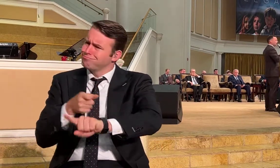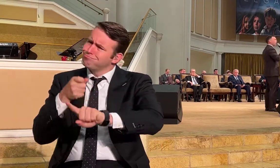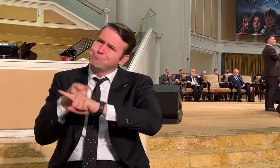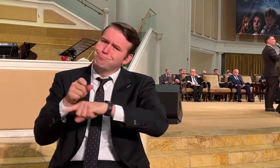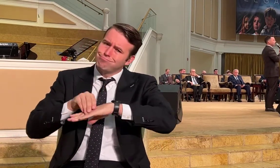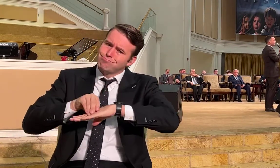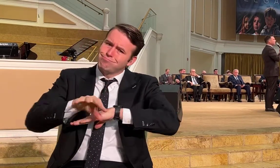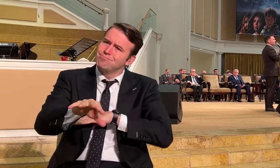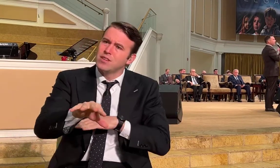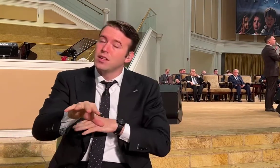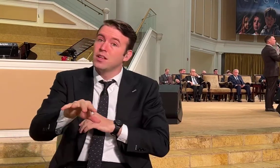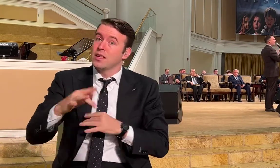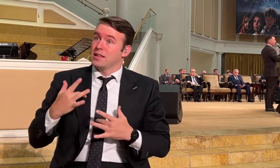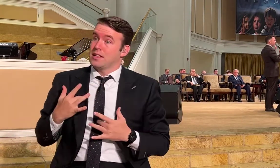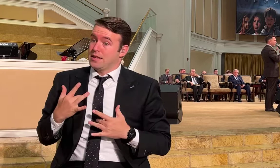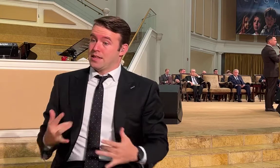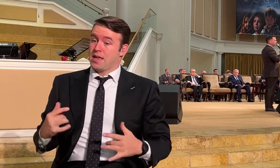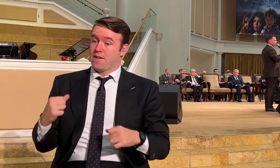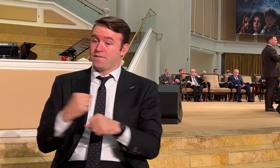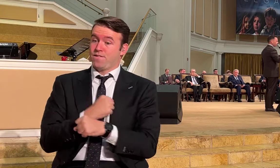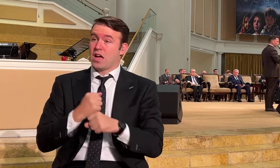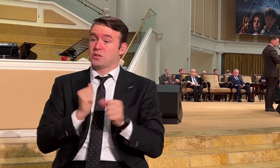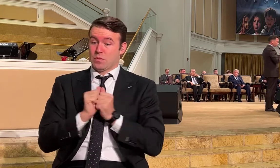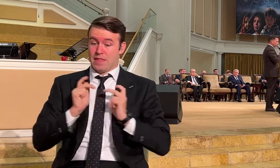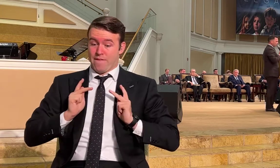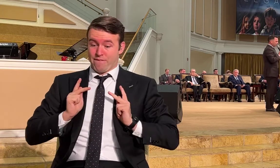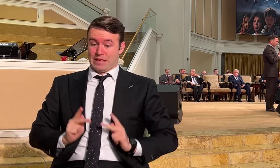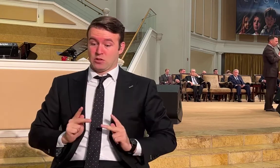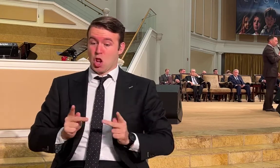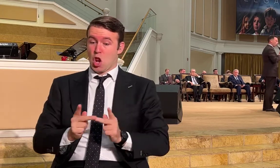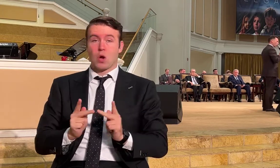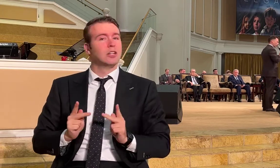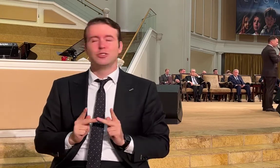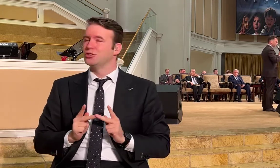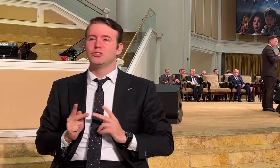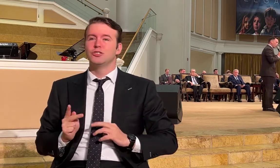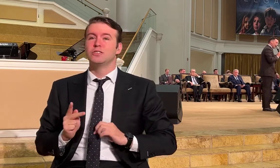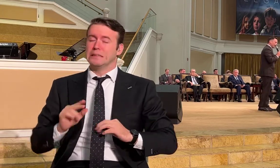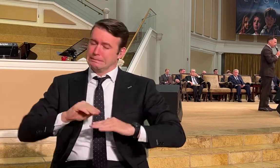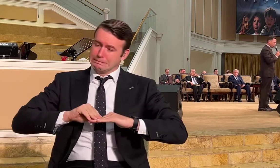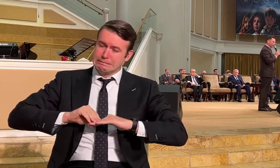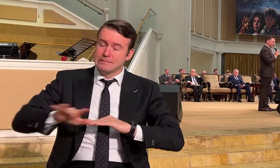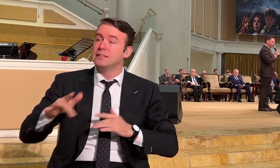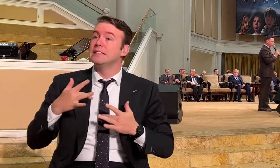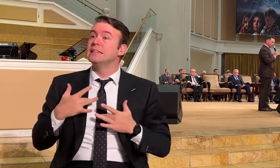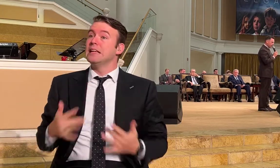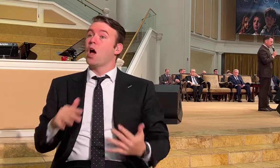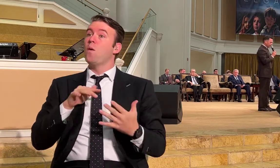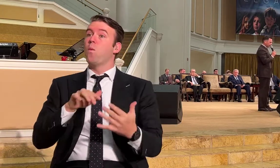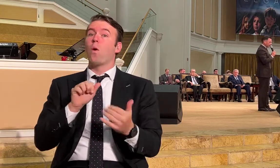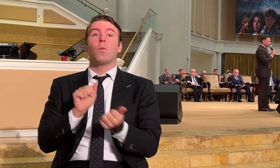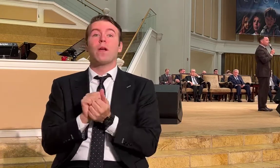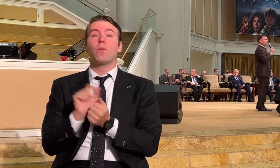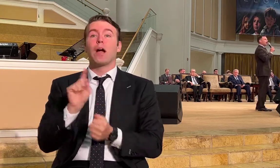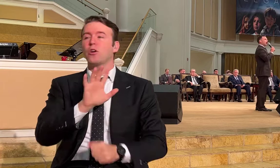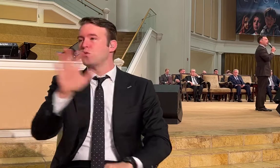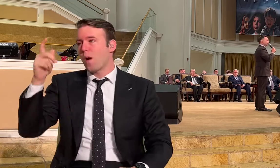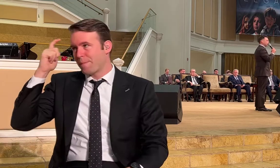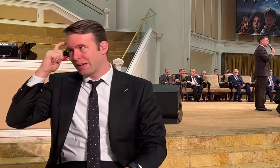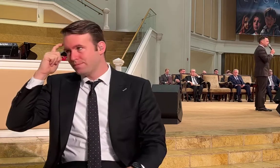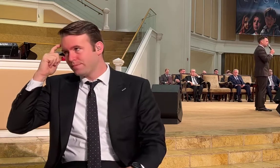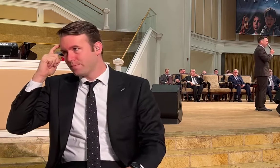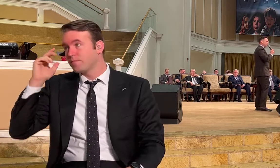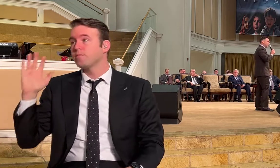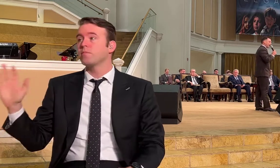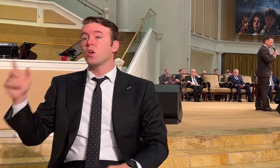implications are not wars that are fought in a physical location, but they are wars that are waged in the mind. The